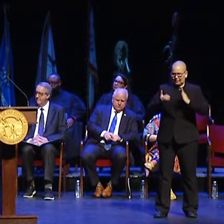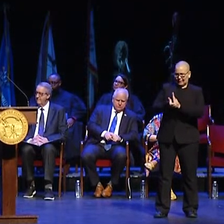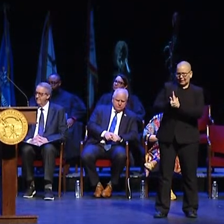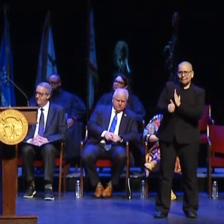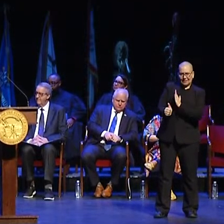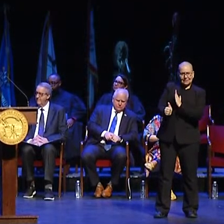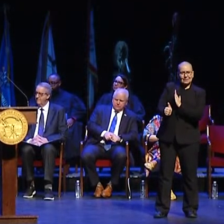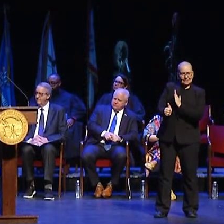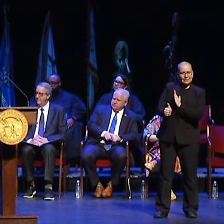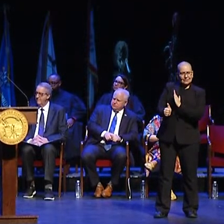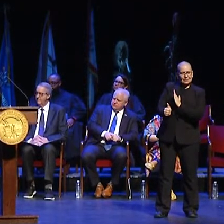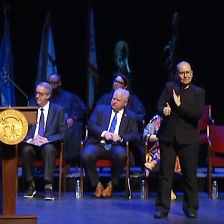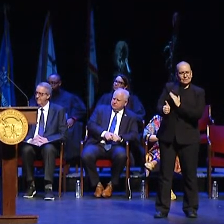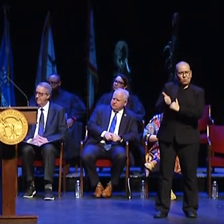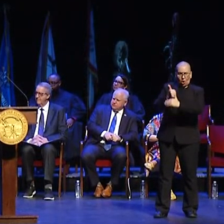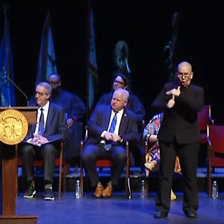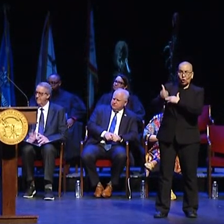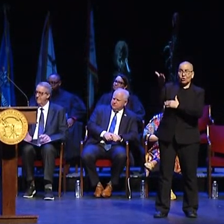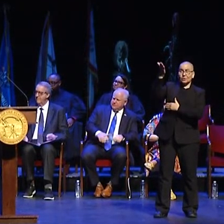So help me God.